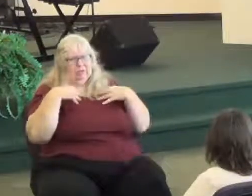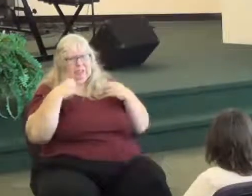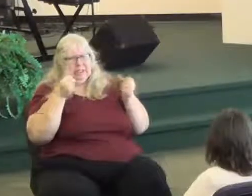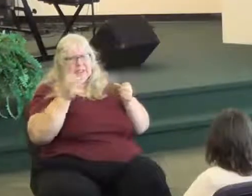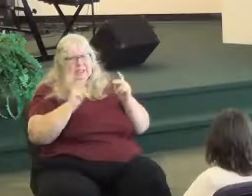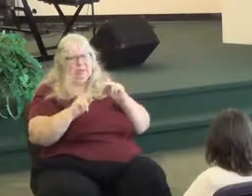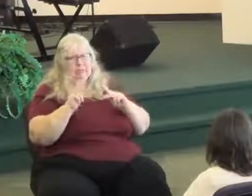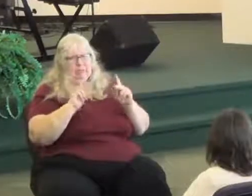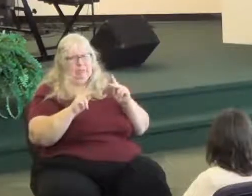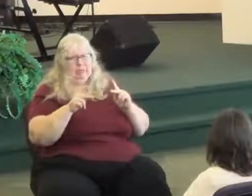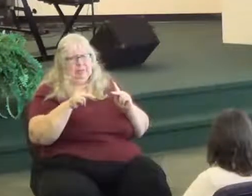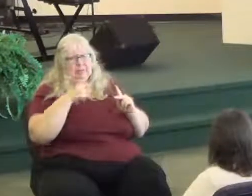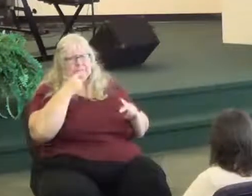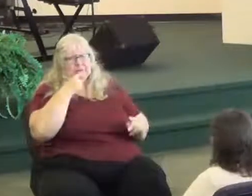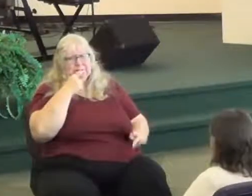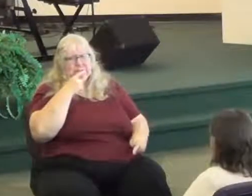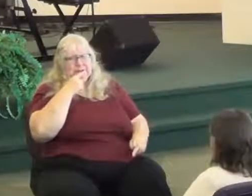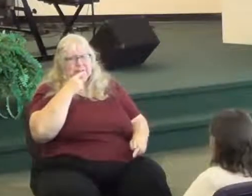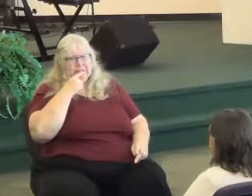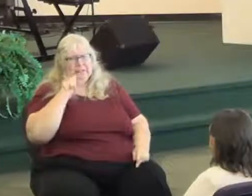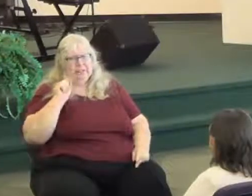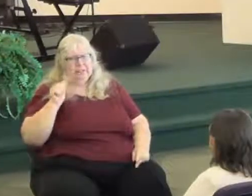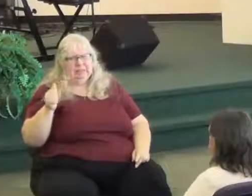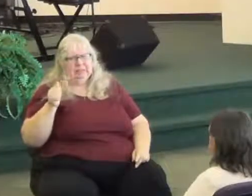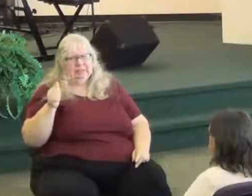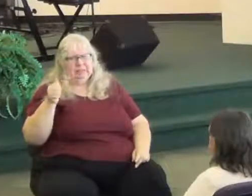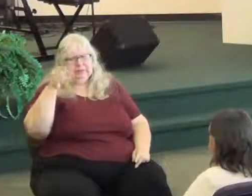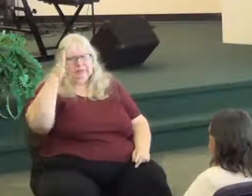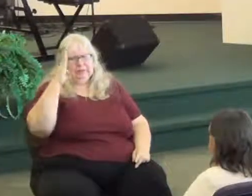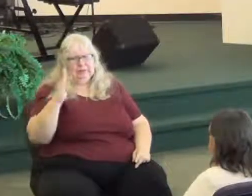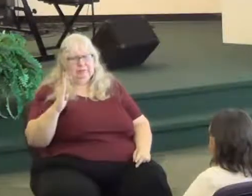crucified for saying he's God. Blasphemy was his charge.